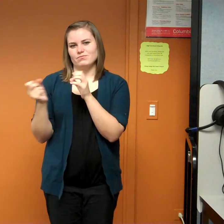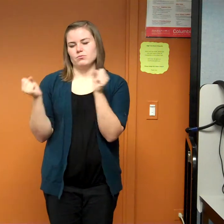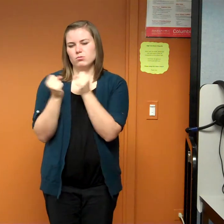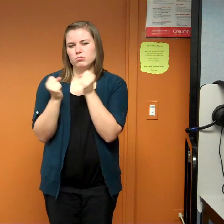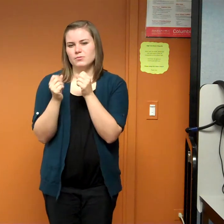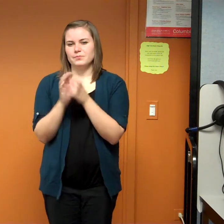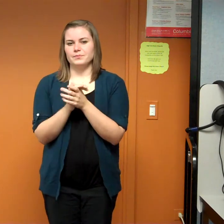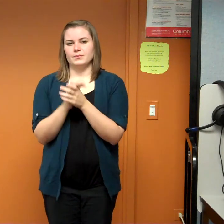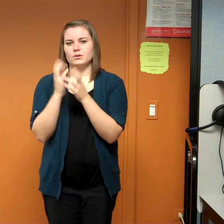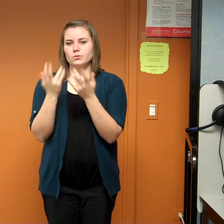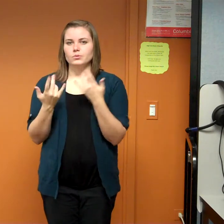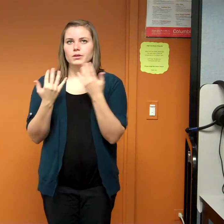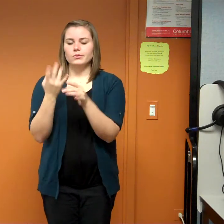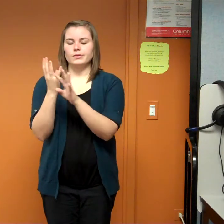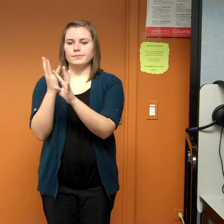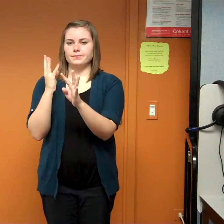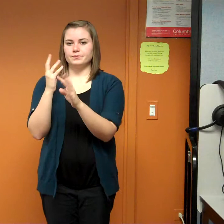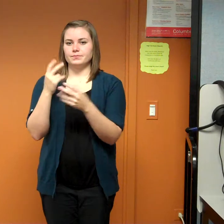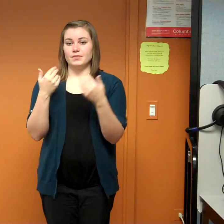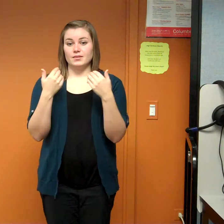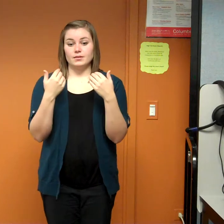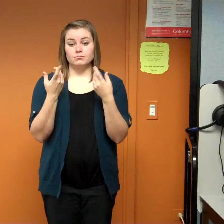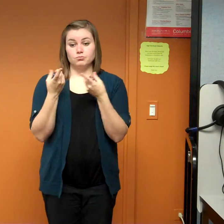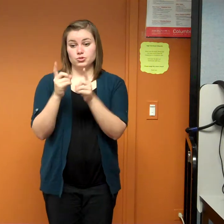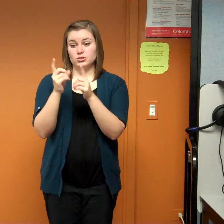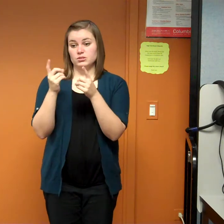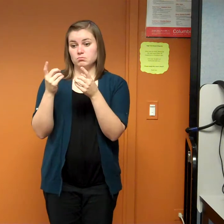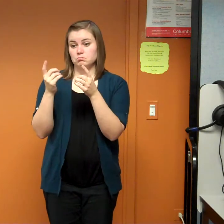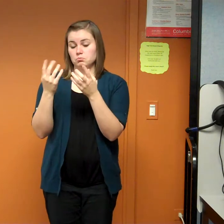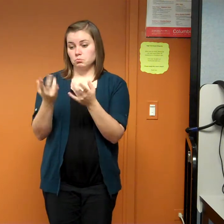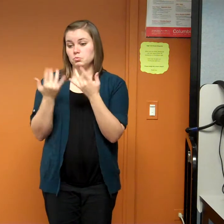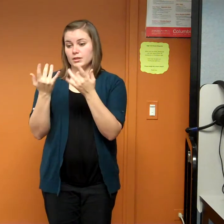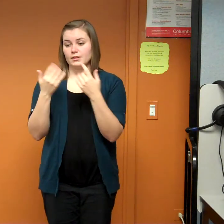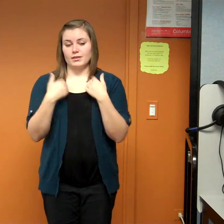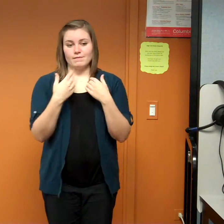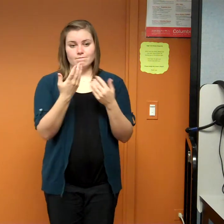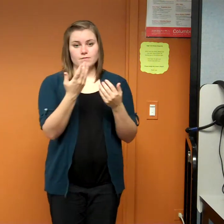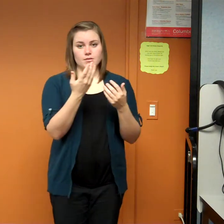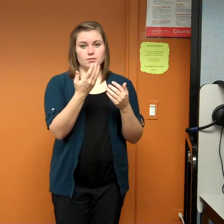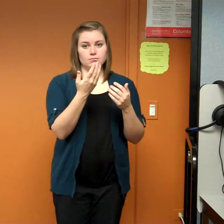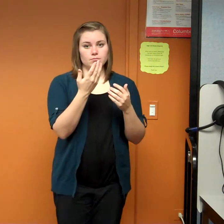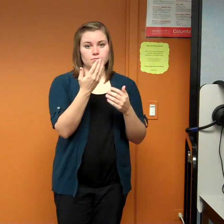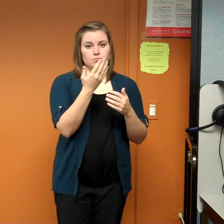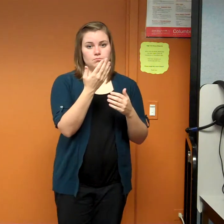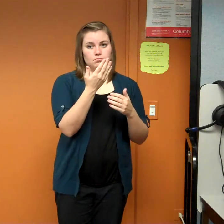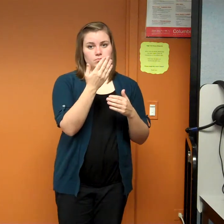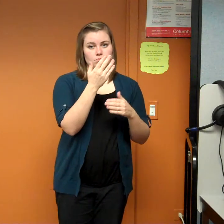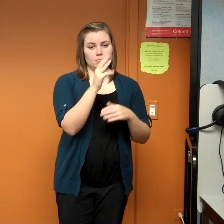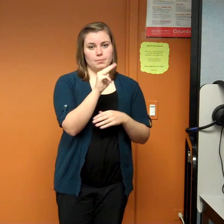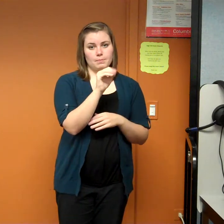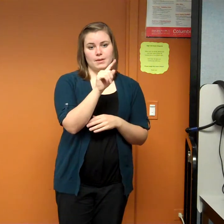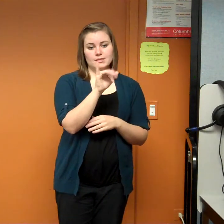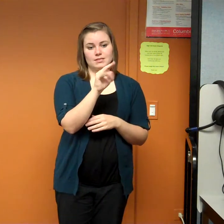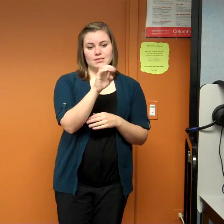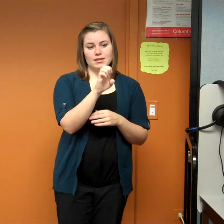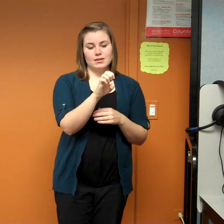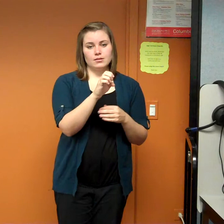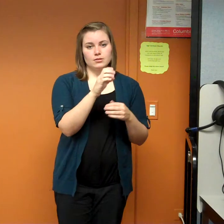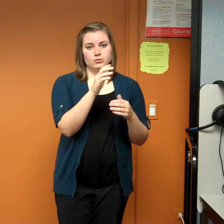And while we were waiting in line, there was the matinee performance going on, and the woman who originated the role of Elphaba,